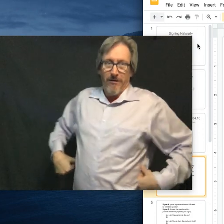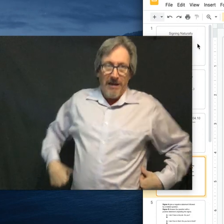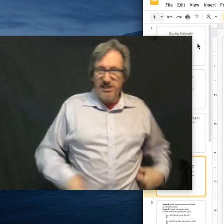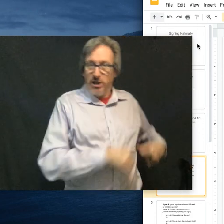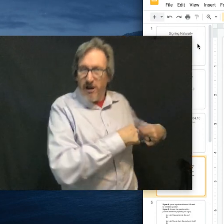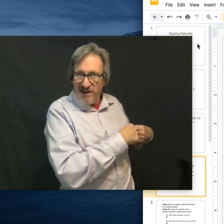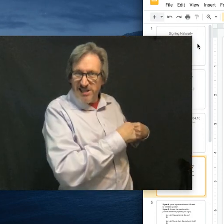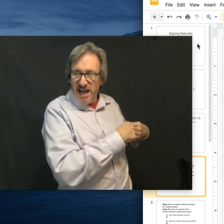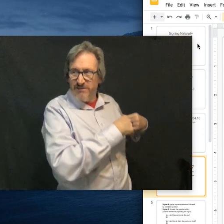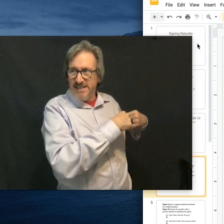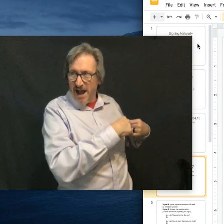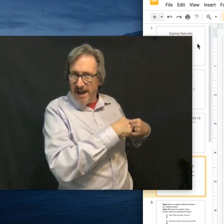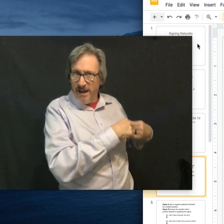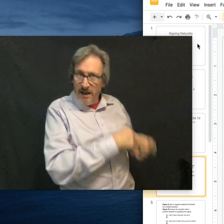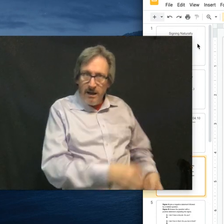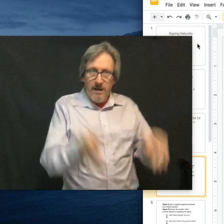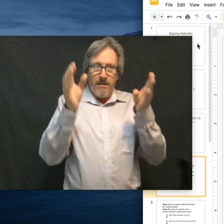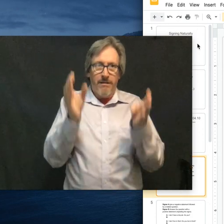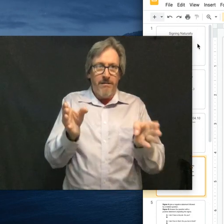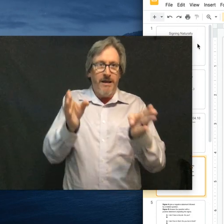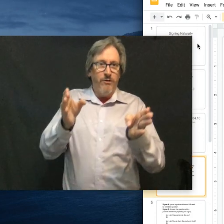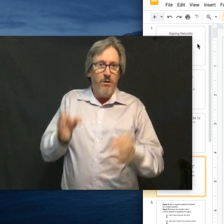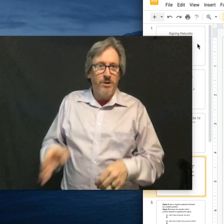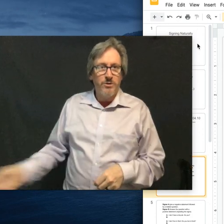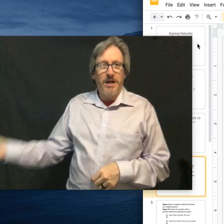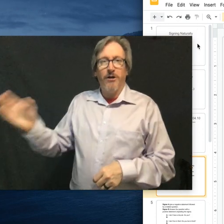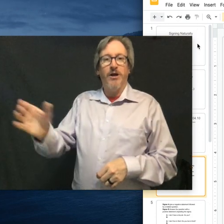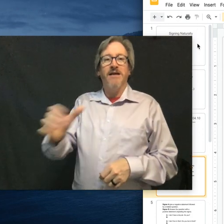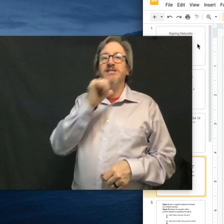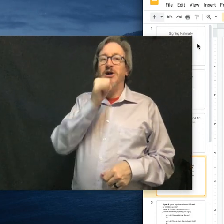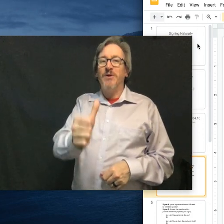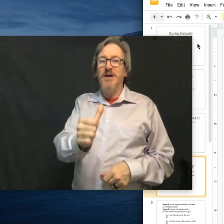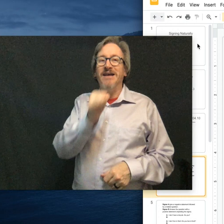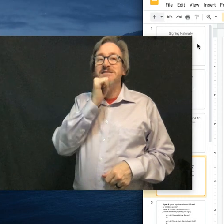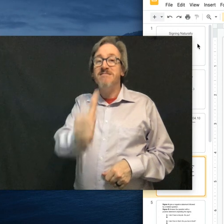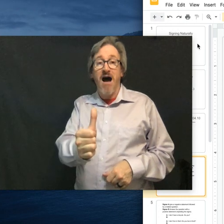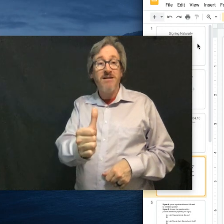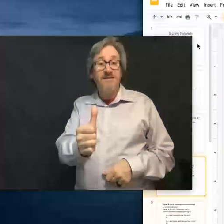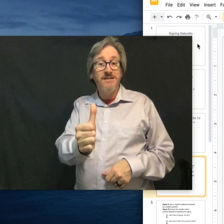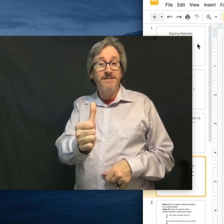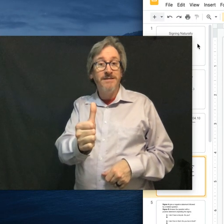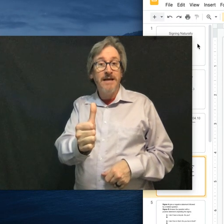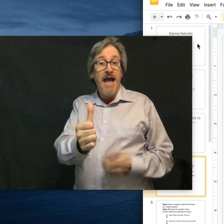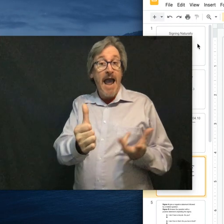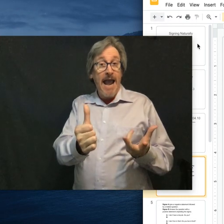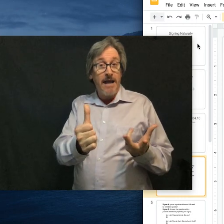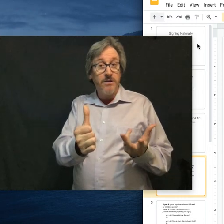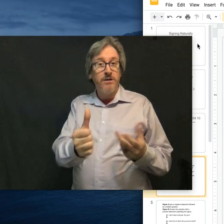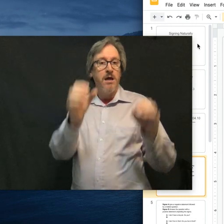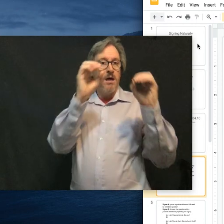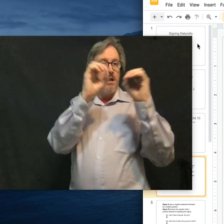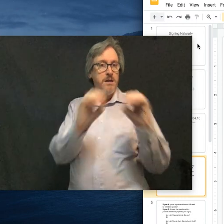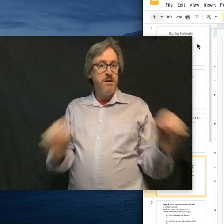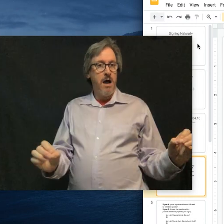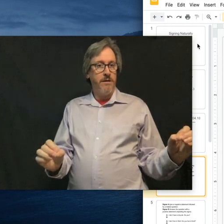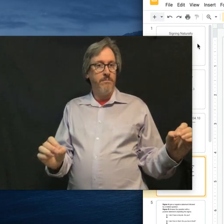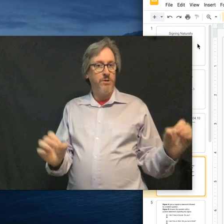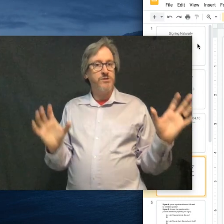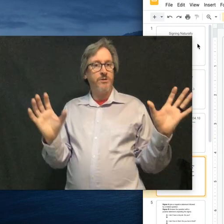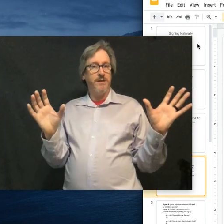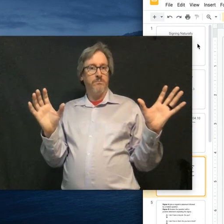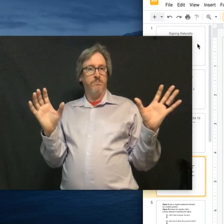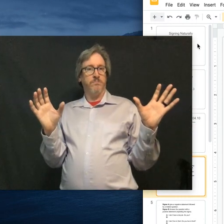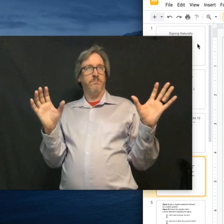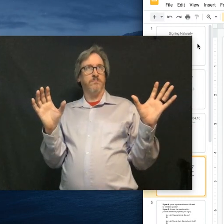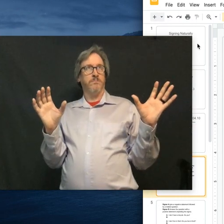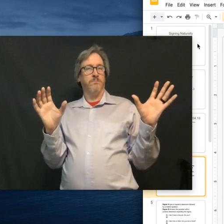sir. It's the law of our side if I say I. Thank you, Romeo and Juliet. Okay, so it's not and none. Those